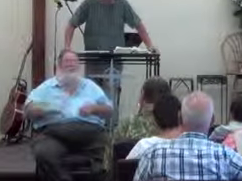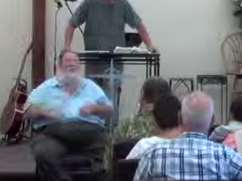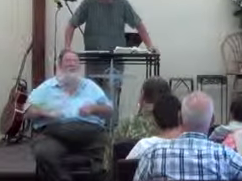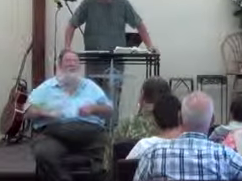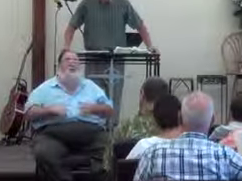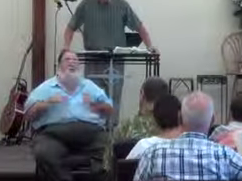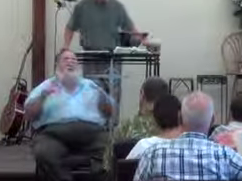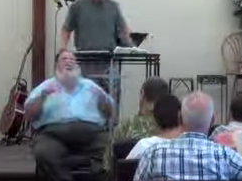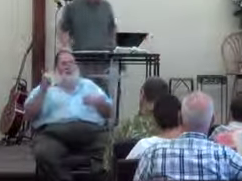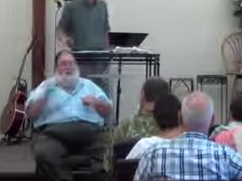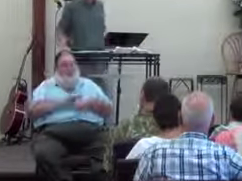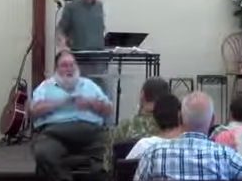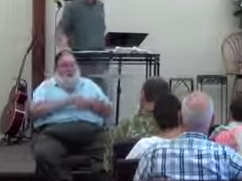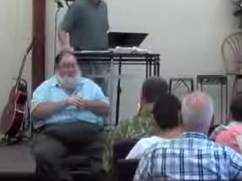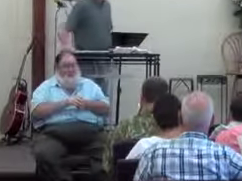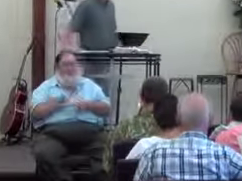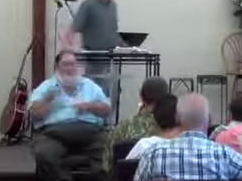headache. Amen?